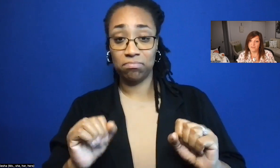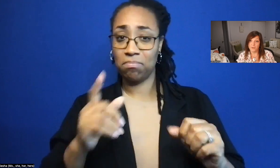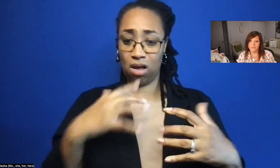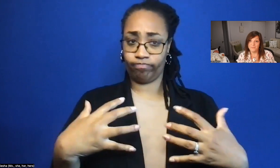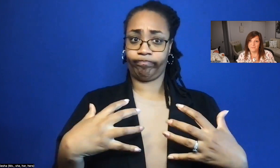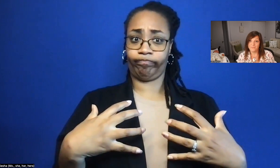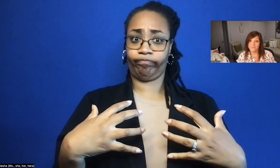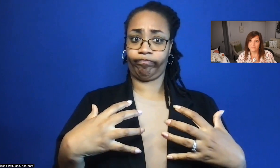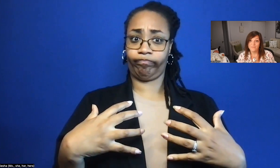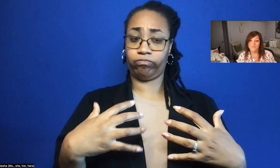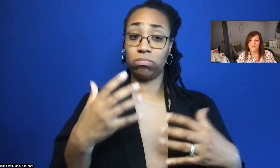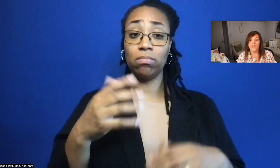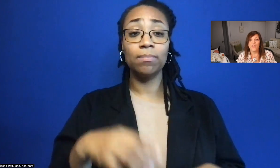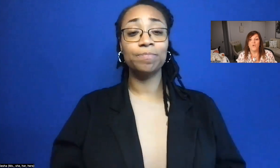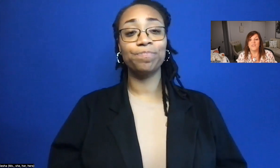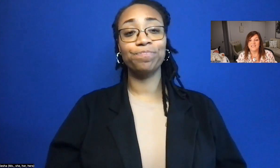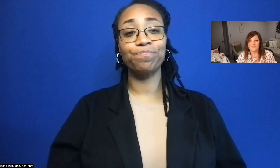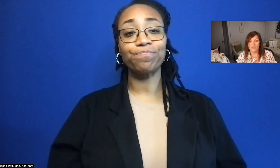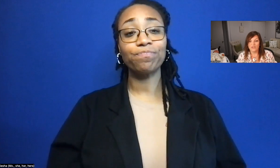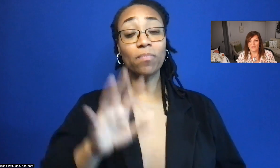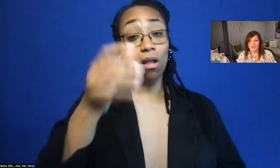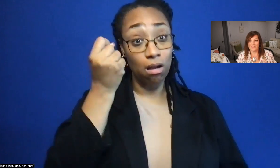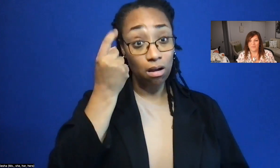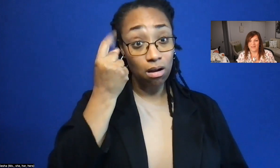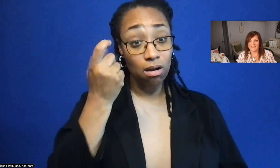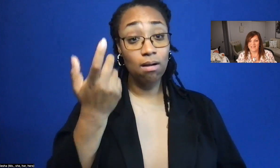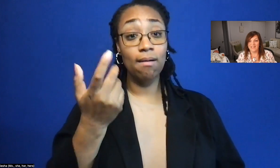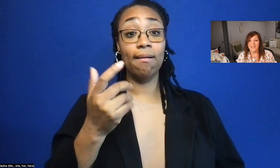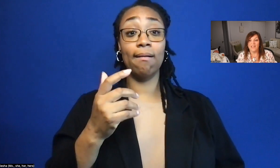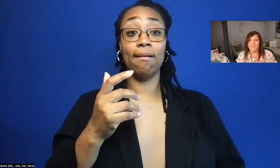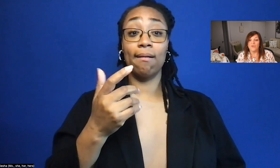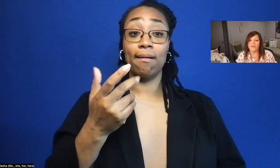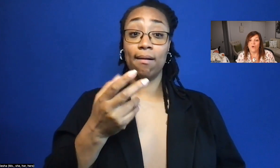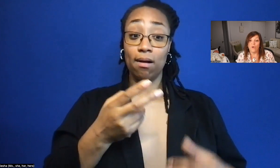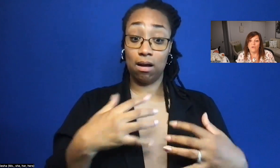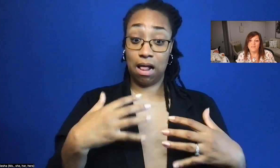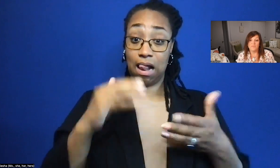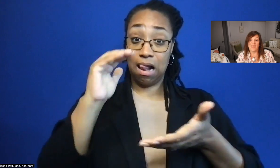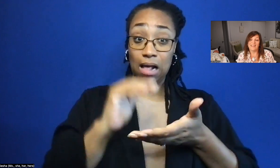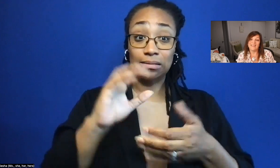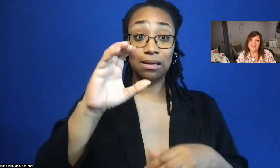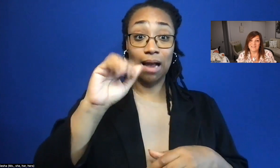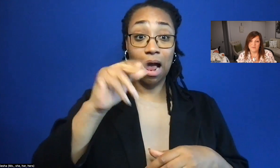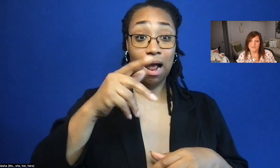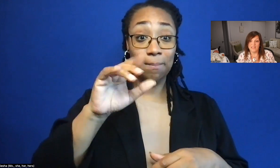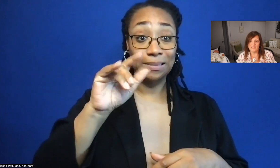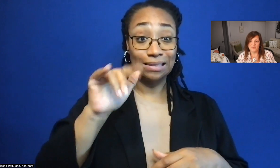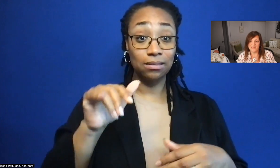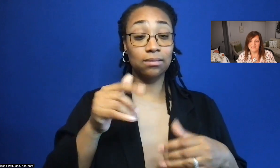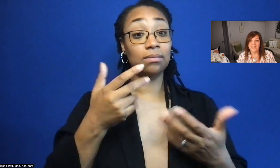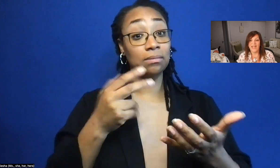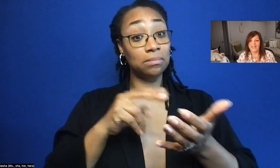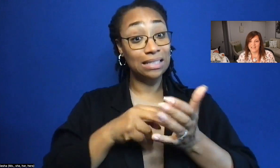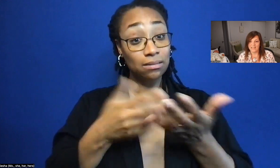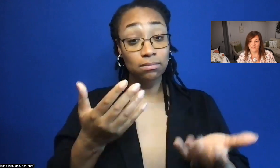uncomfortable. With a smaller storage capacity, You can hold and make less milk in the